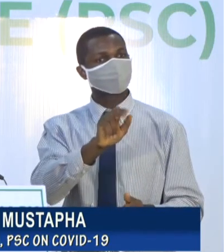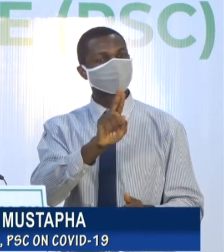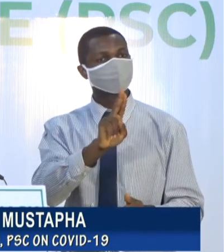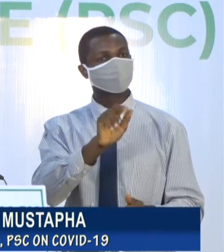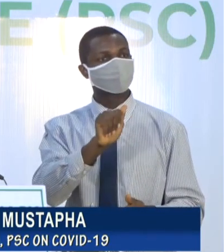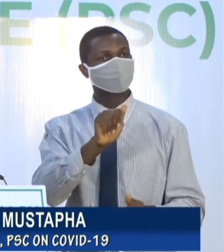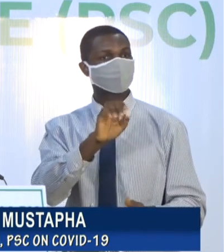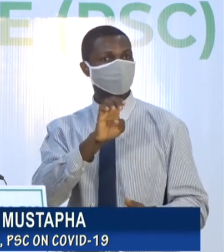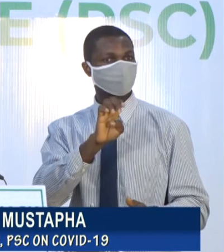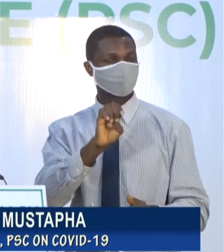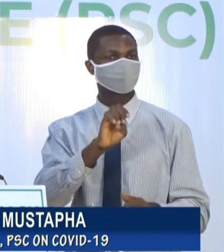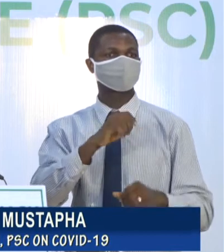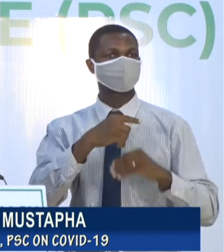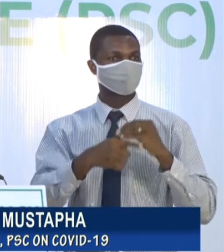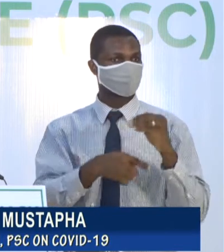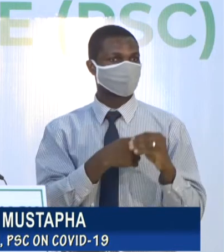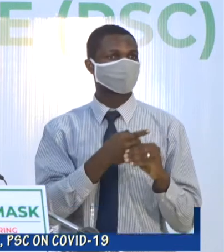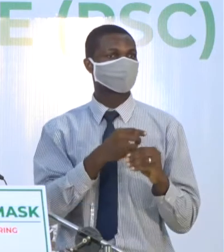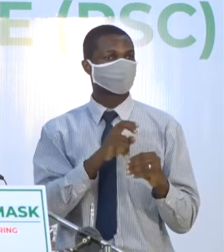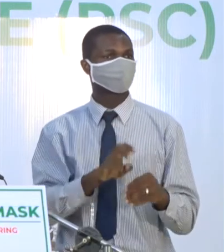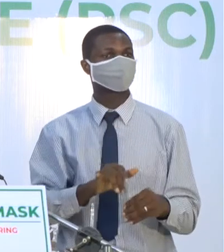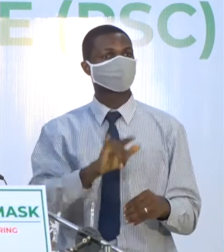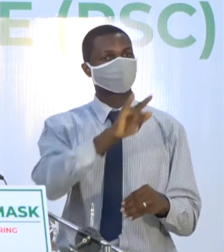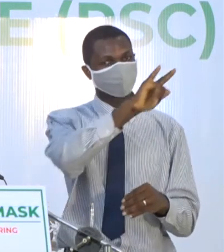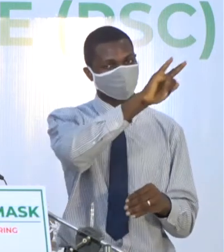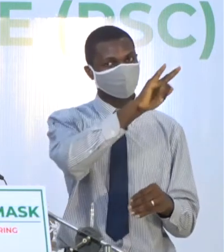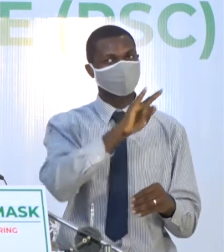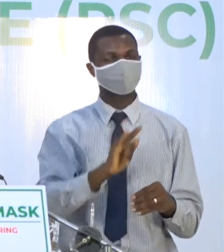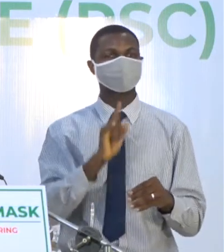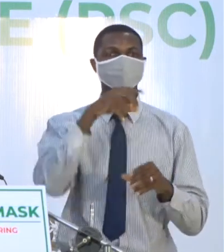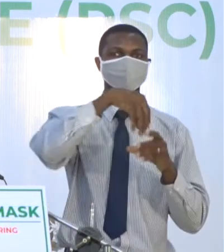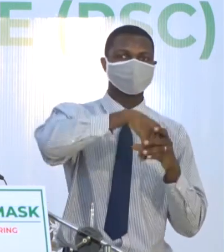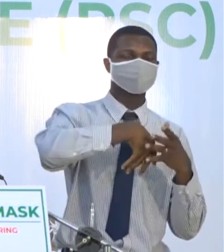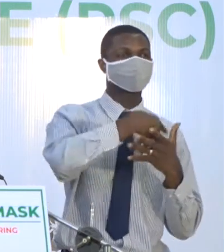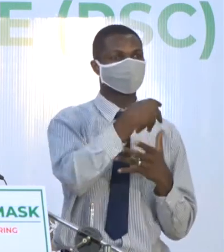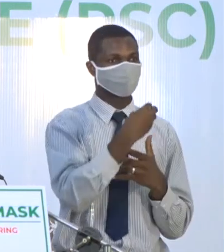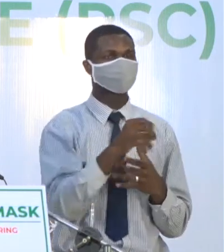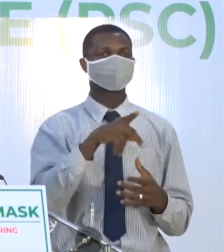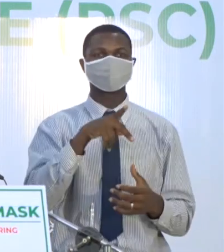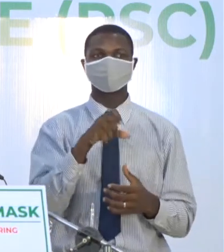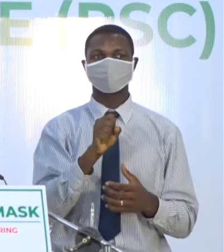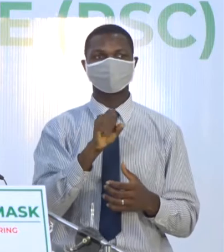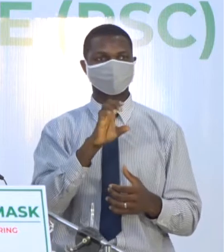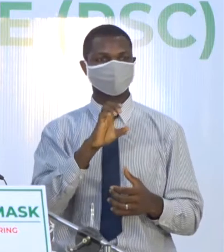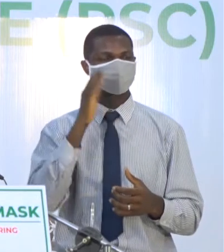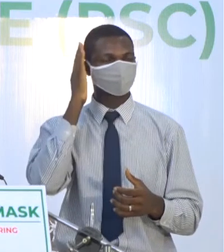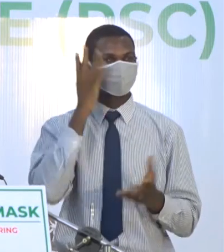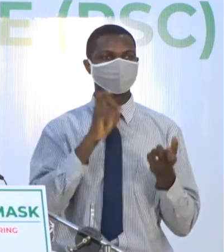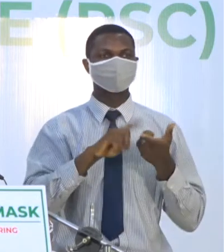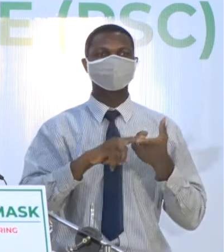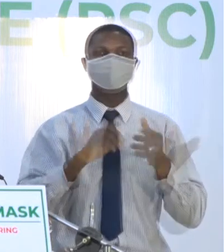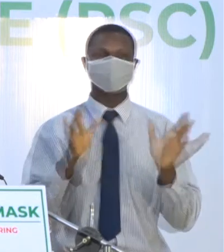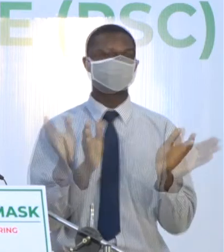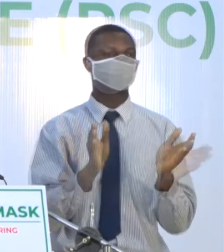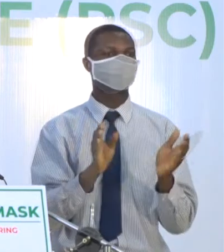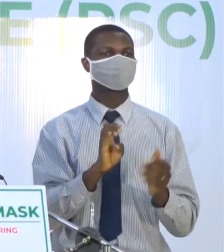of flights between the two countries. The Presidential Steering Committee will urge the Emirates Airlines